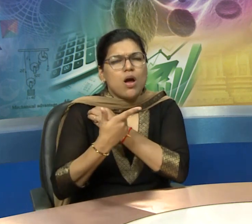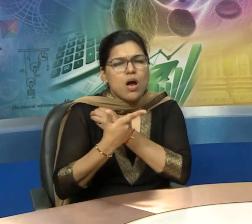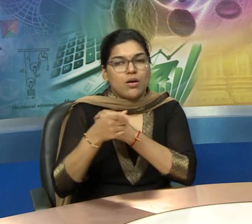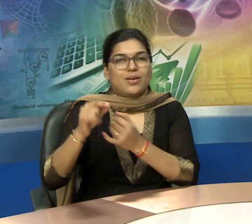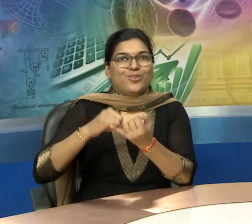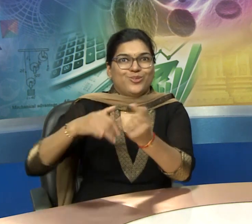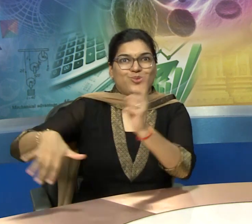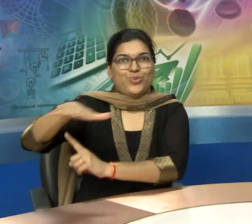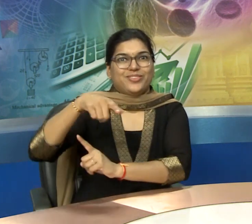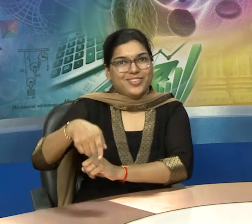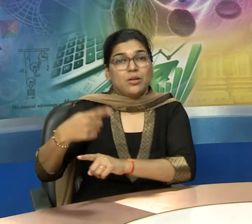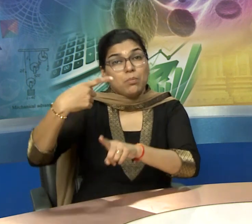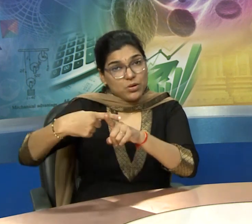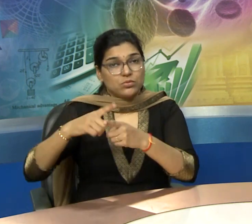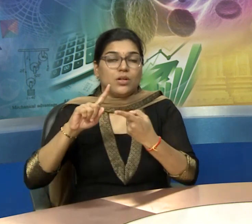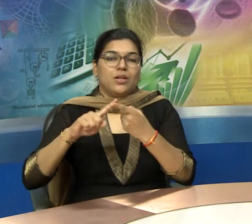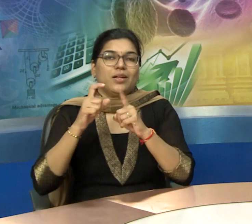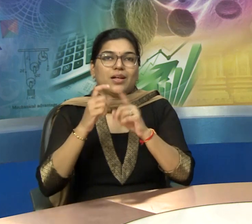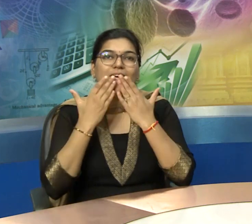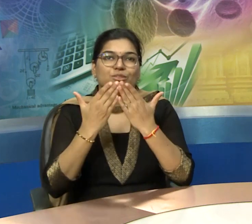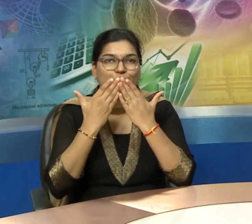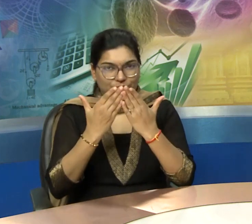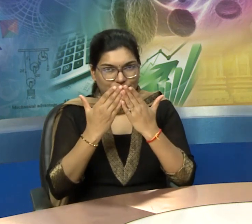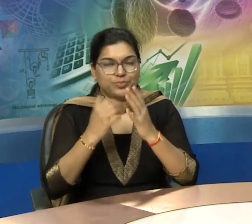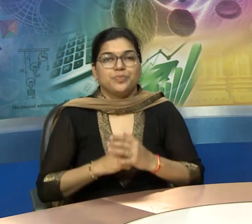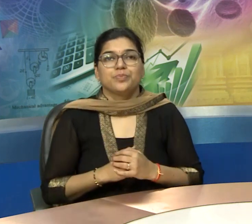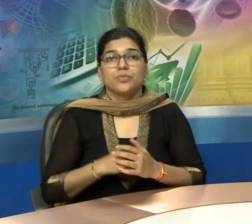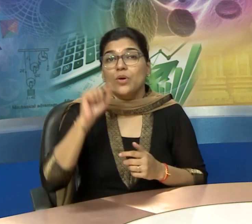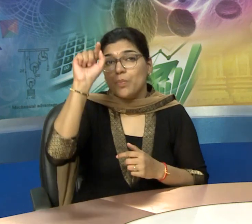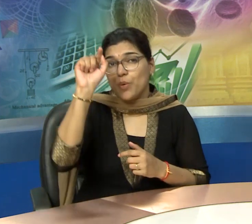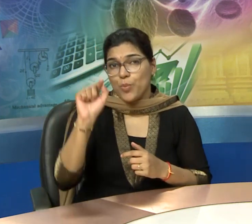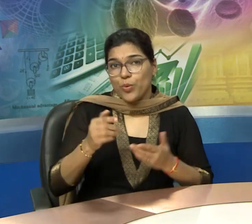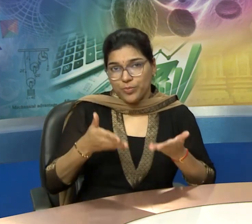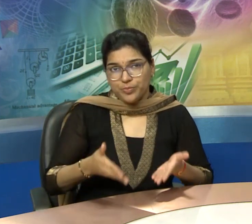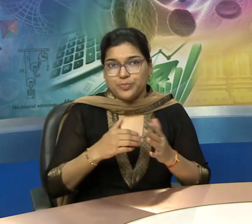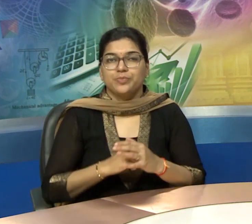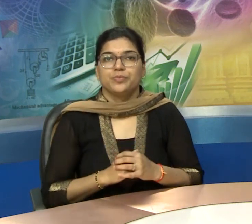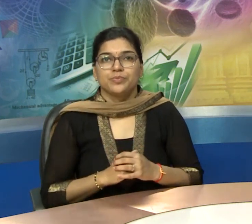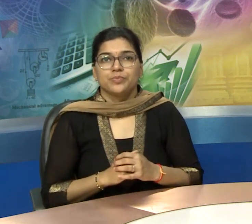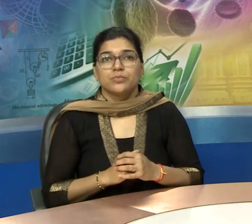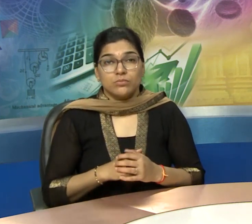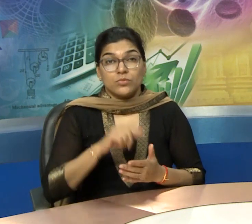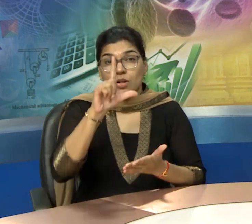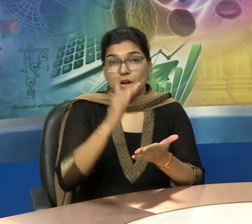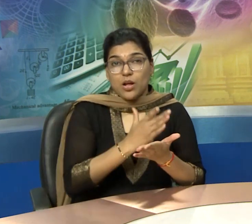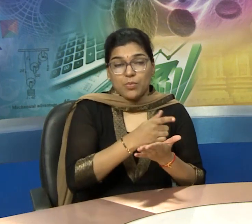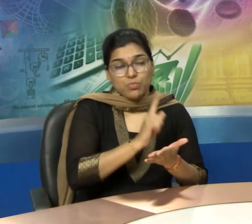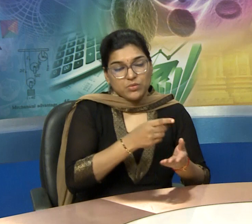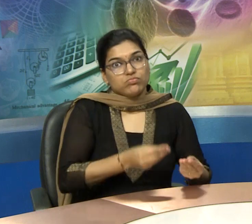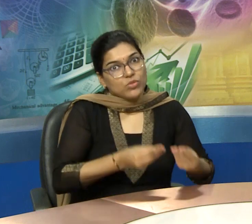Now let us understand the role of libraries in society and education. There are various points which we will